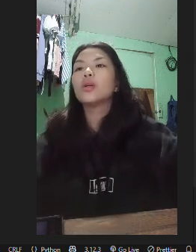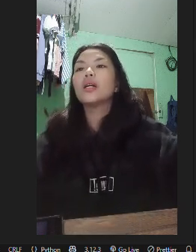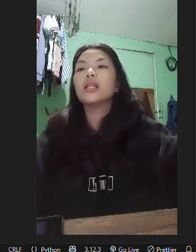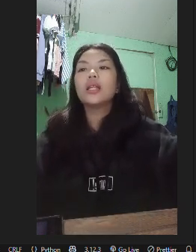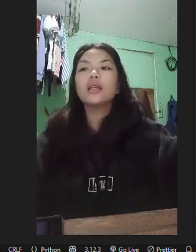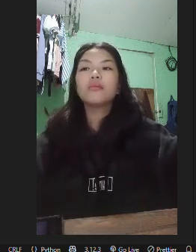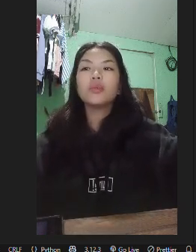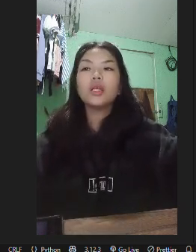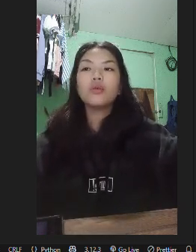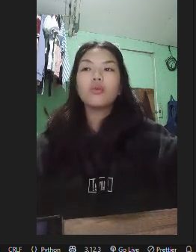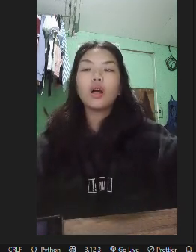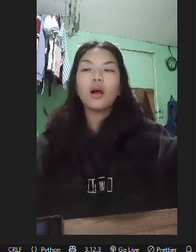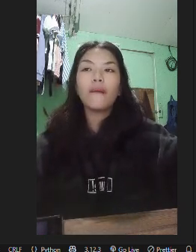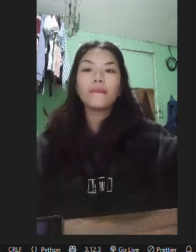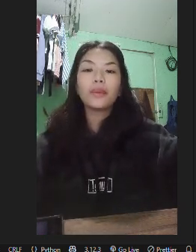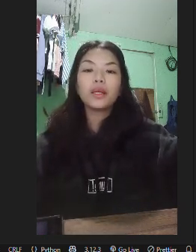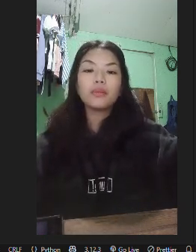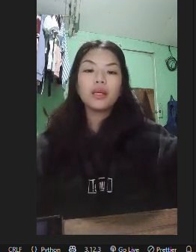So let me